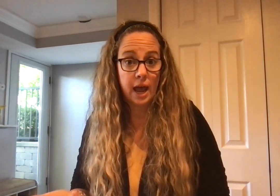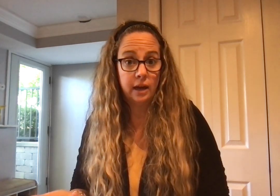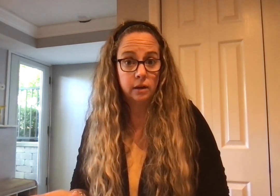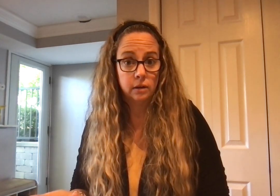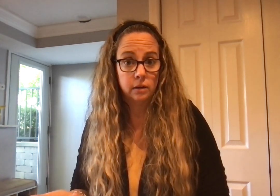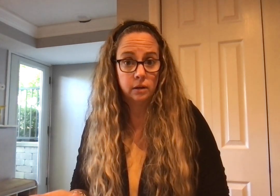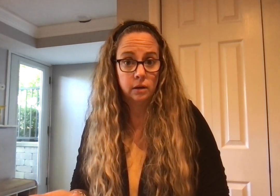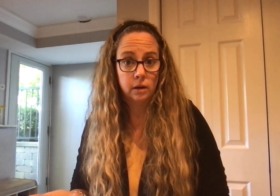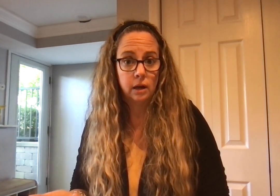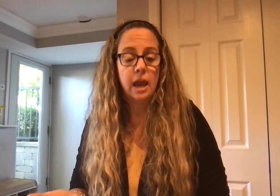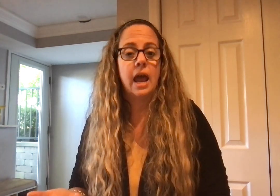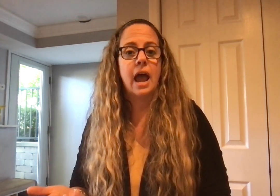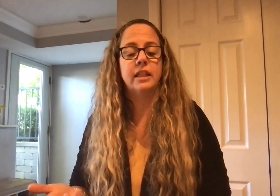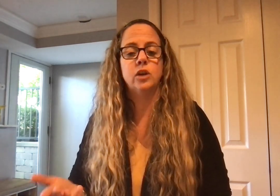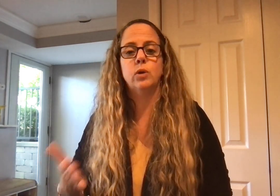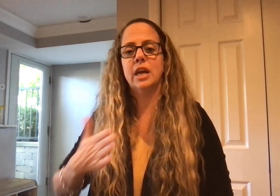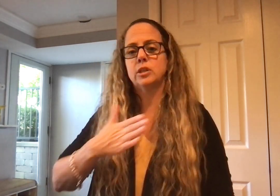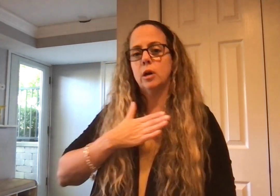okay? And then you would answer,